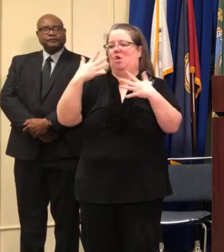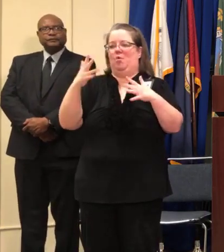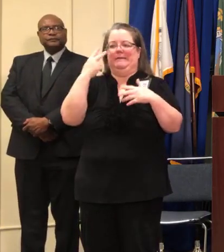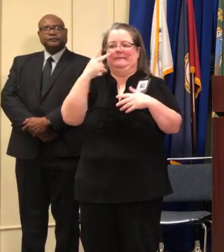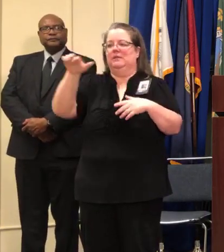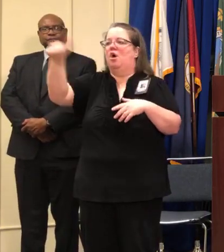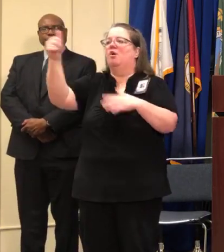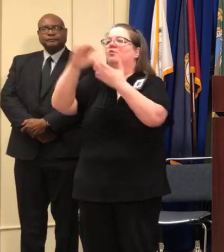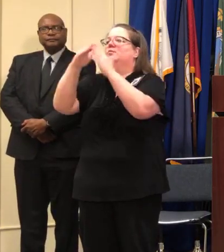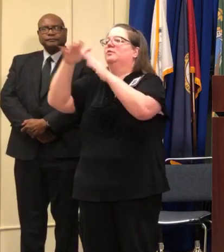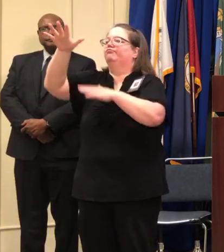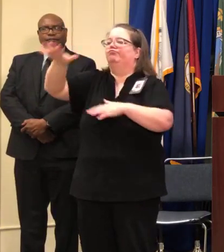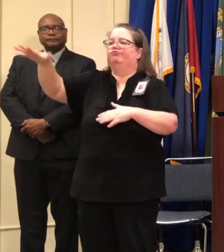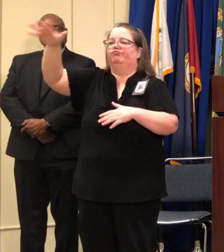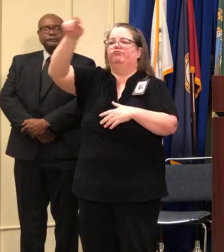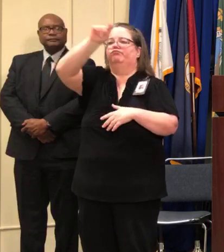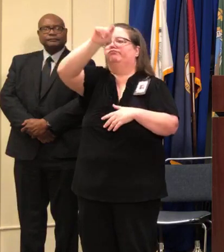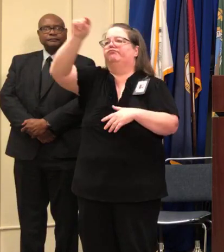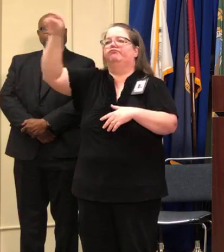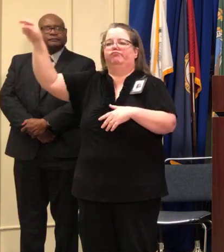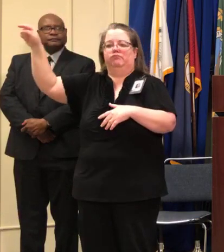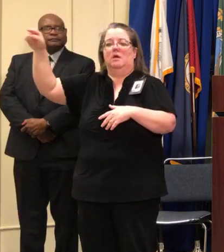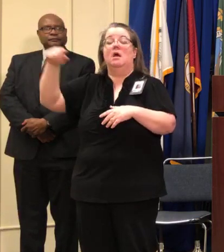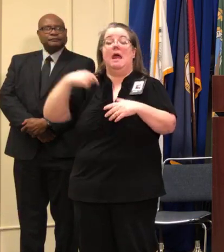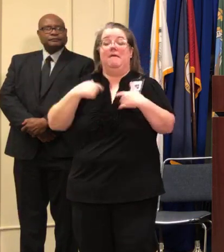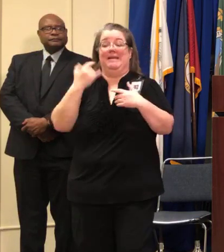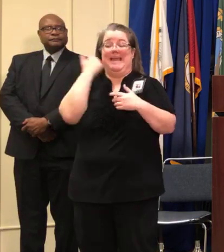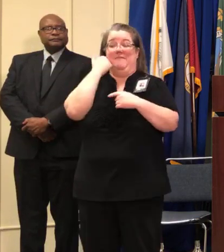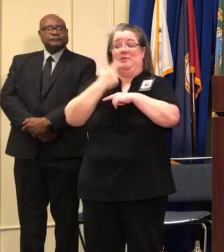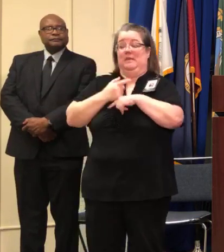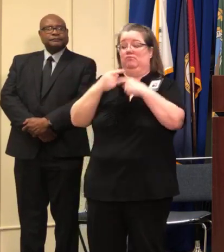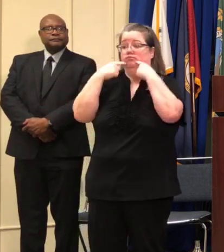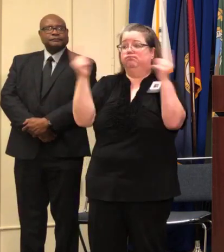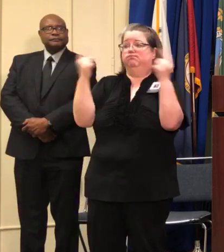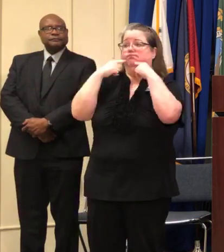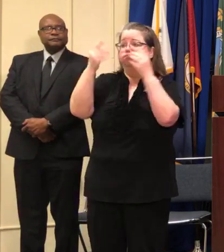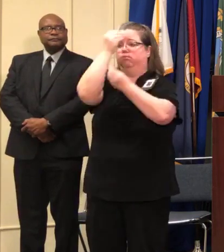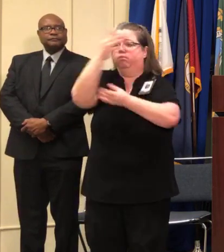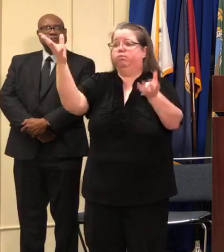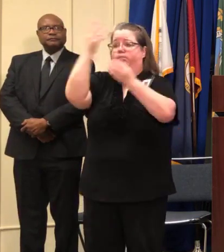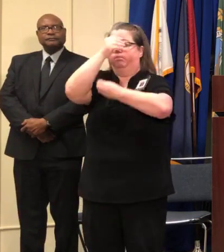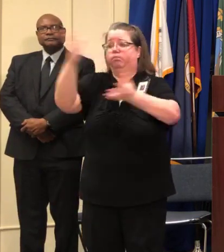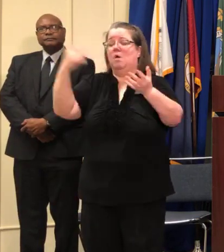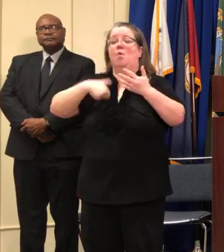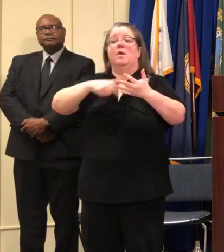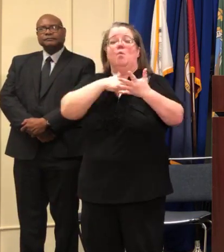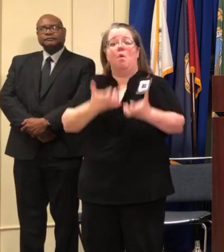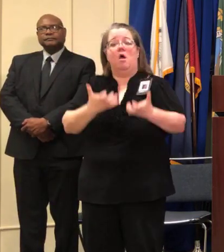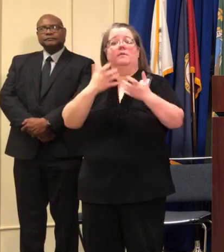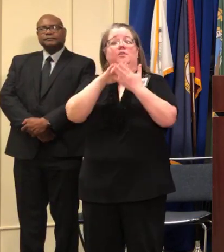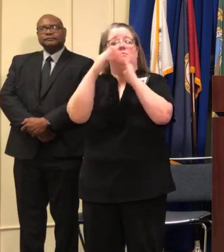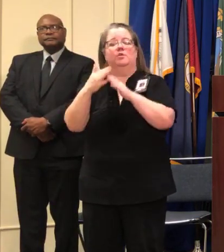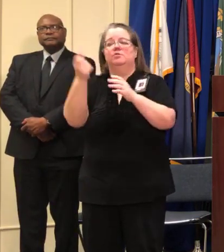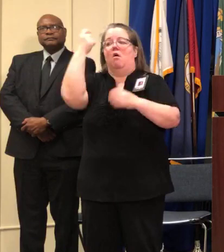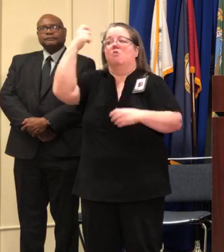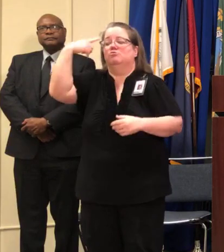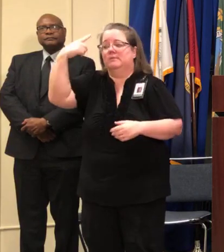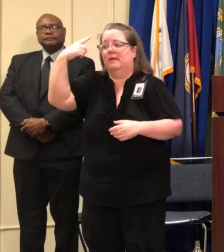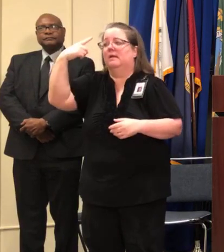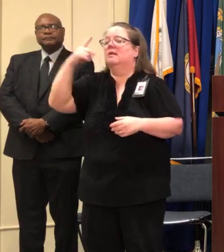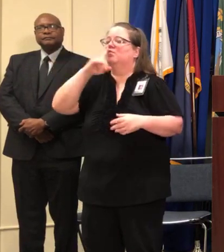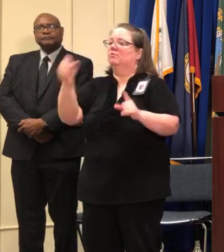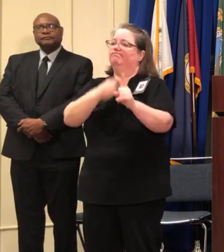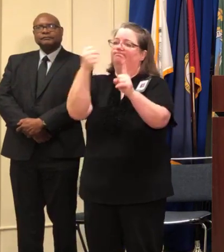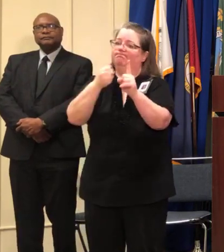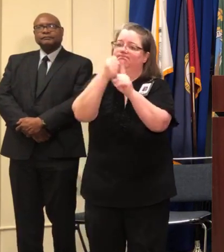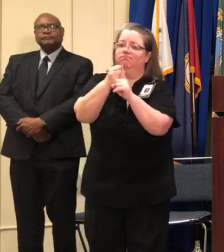communities, and by doing the daily press conferences and getting information out, we're hoping that the community understands it's having a